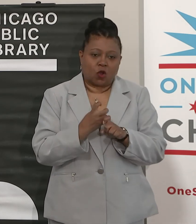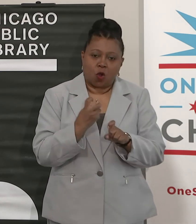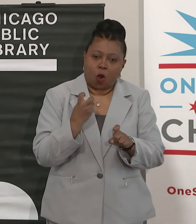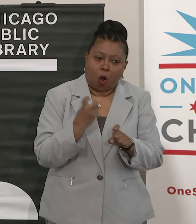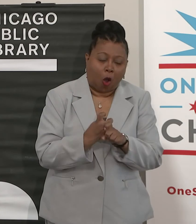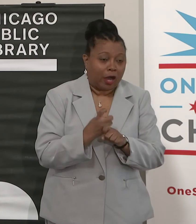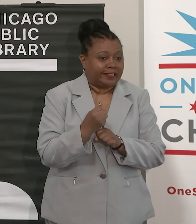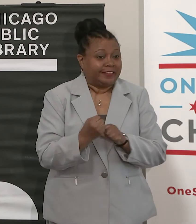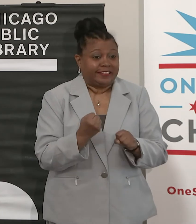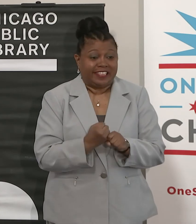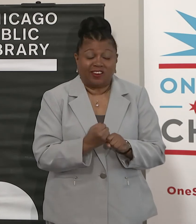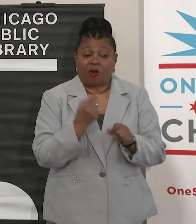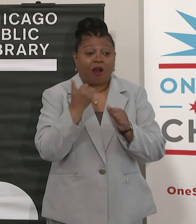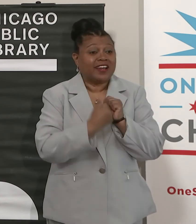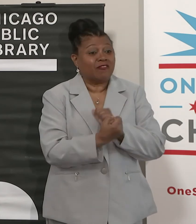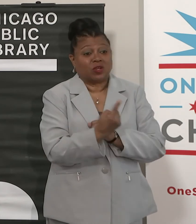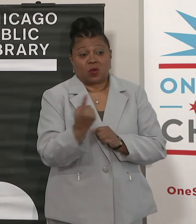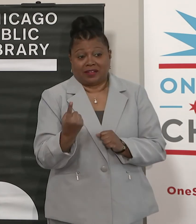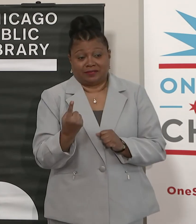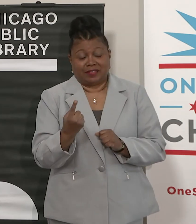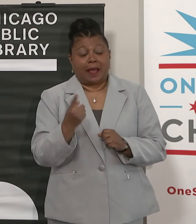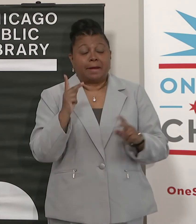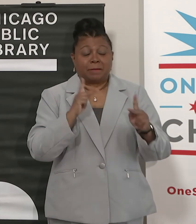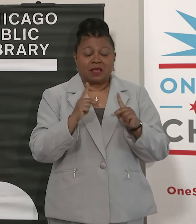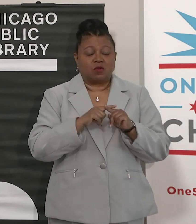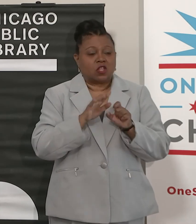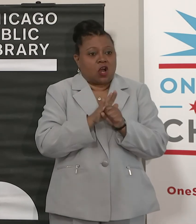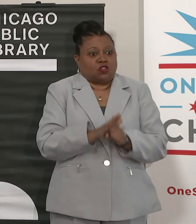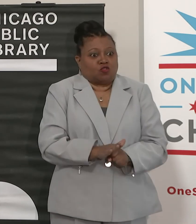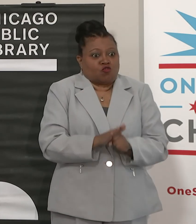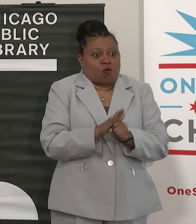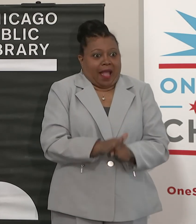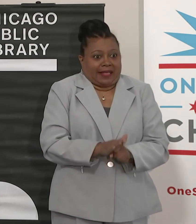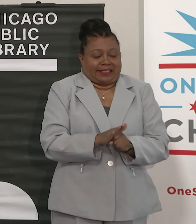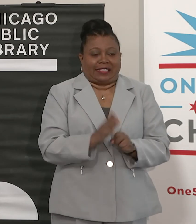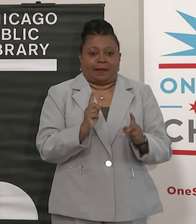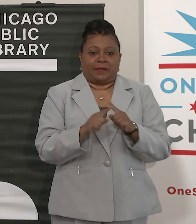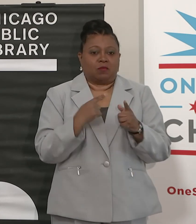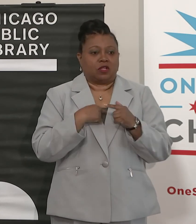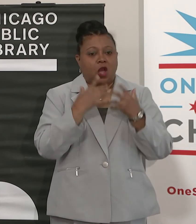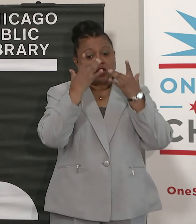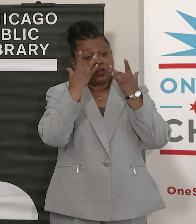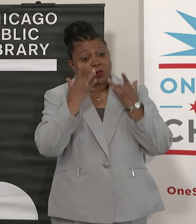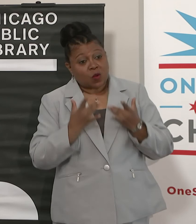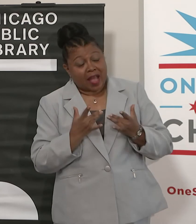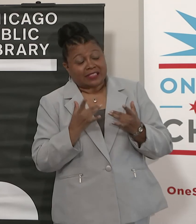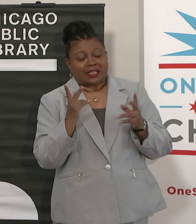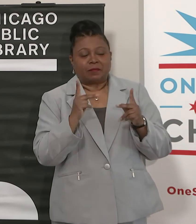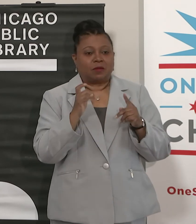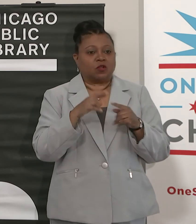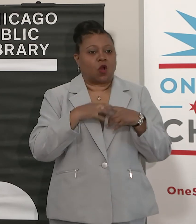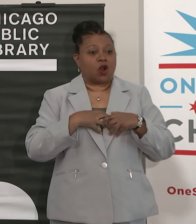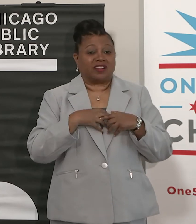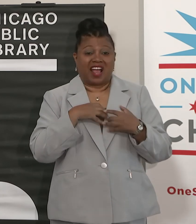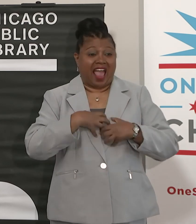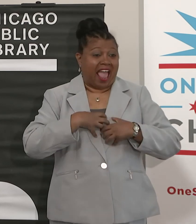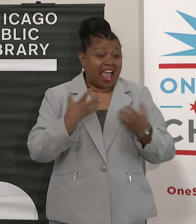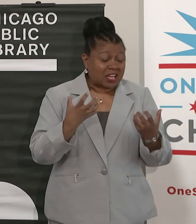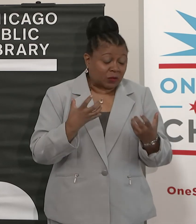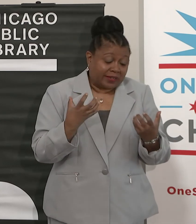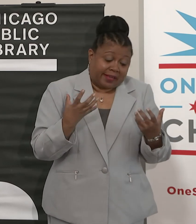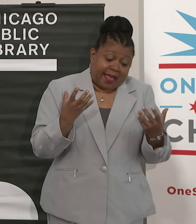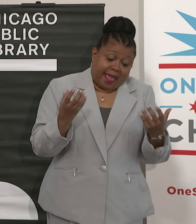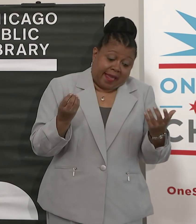hard year on everyone. People are stressed, people are depressed, people are angry.